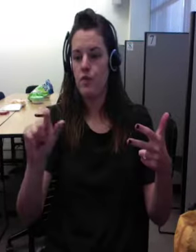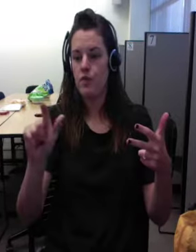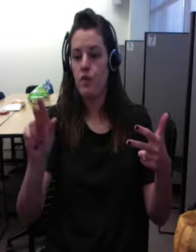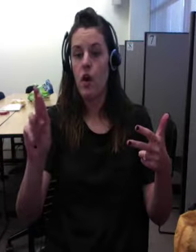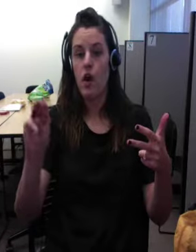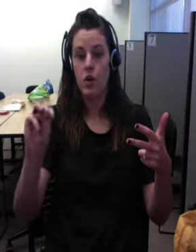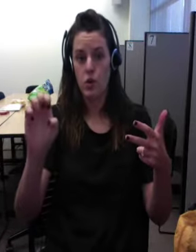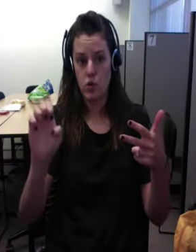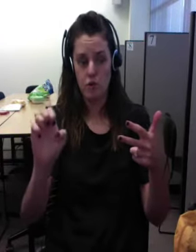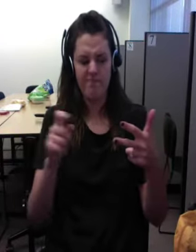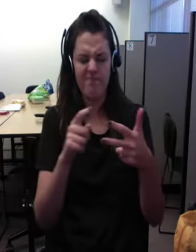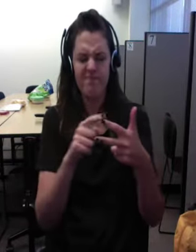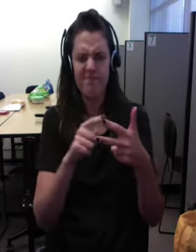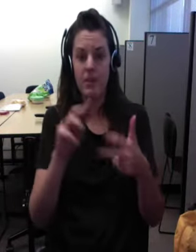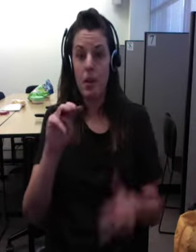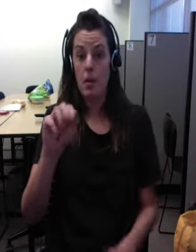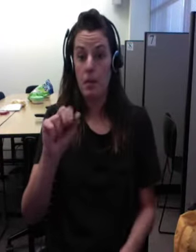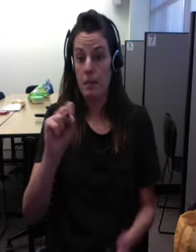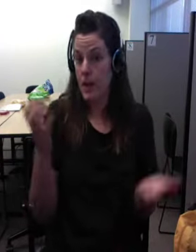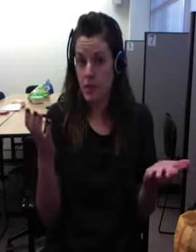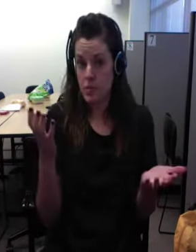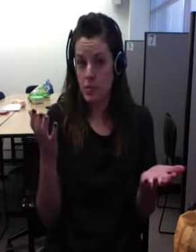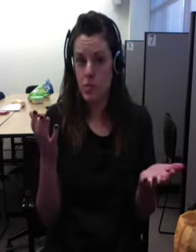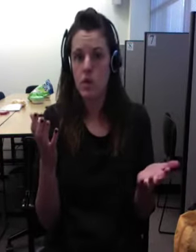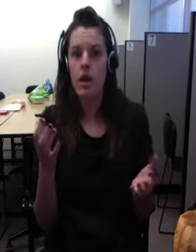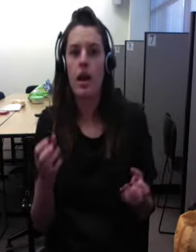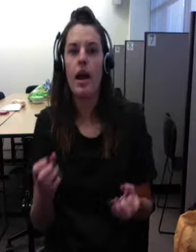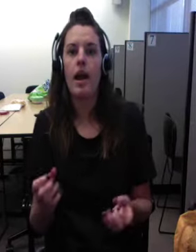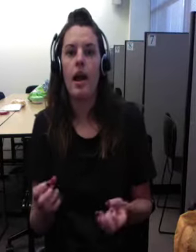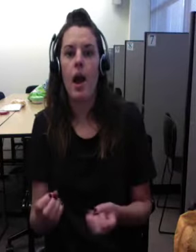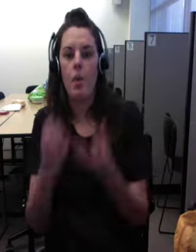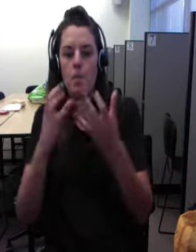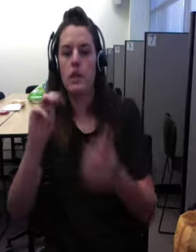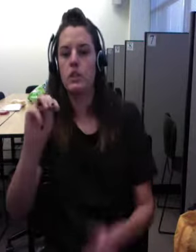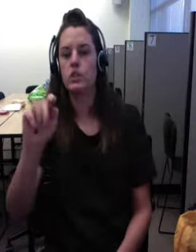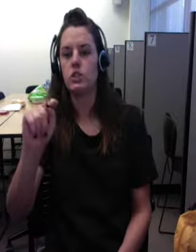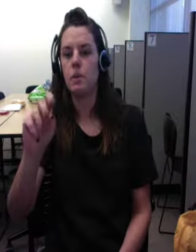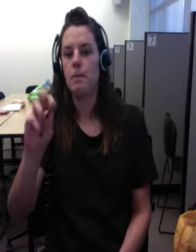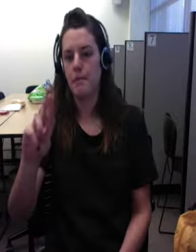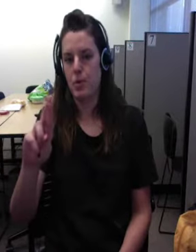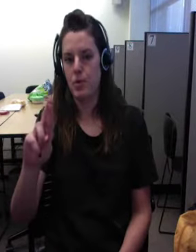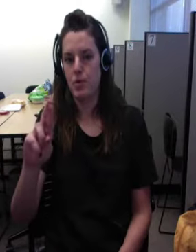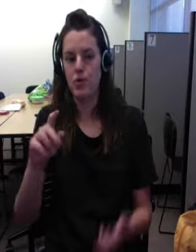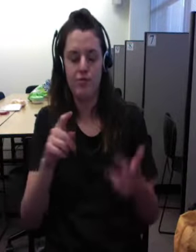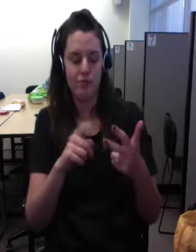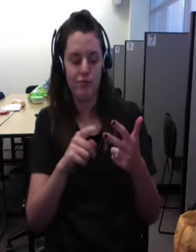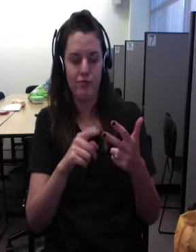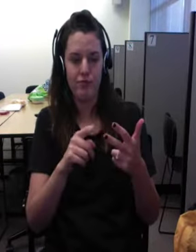Mass is the amount of matter in an object. Volume is how much space that matter takes up.